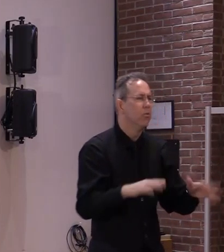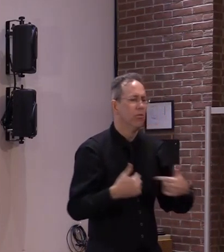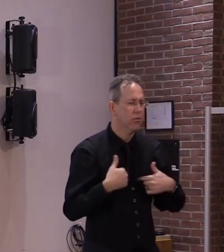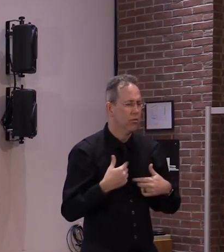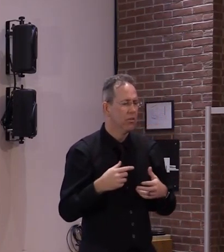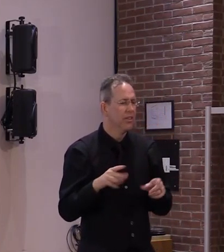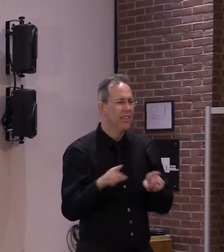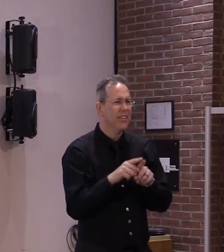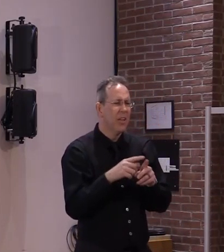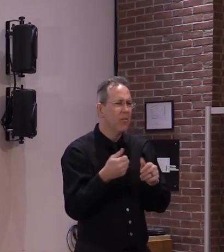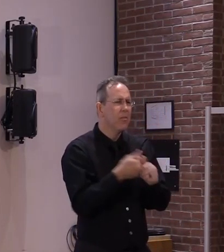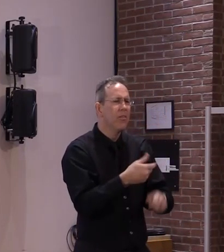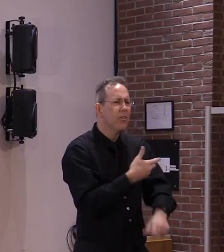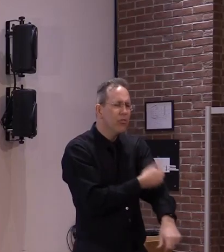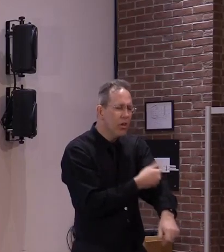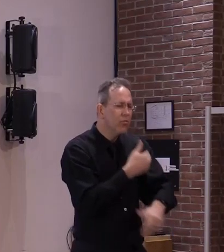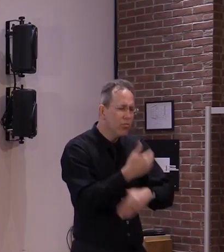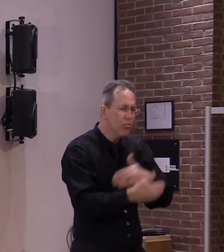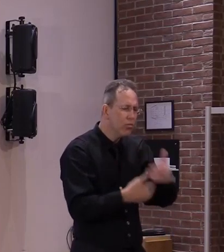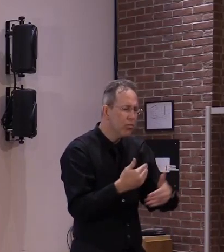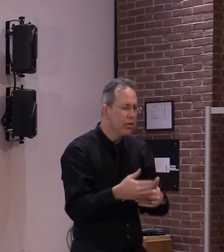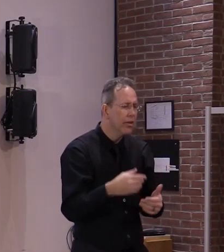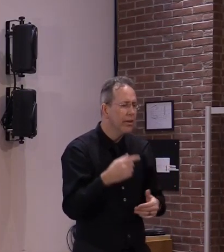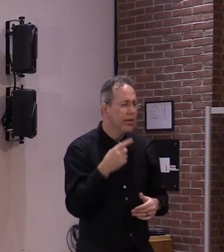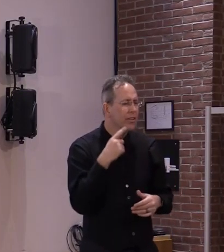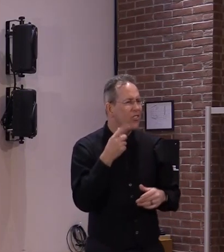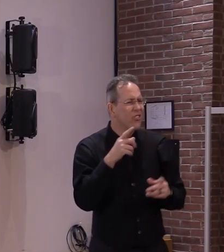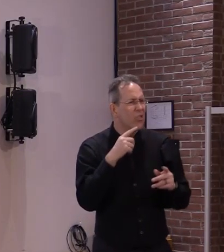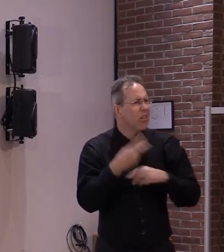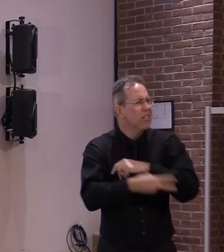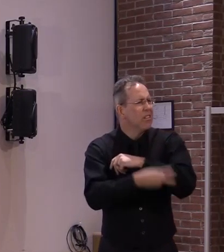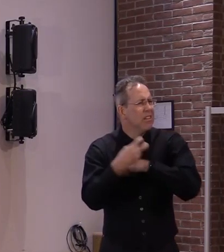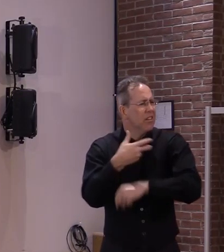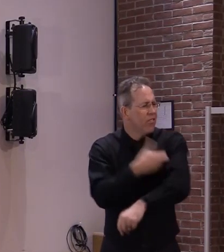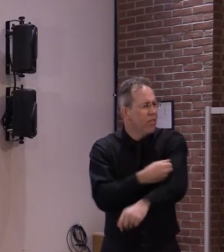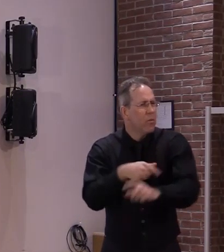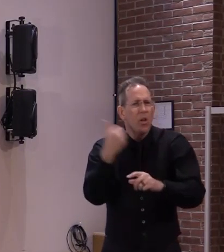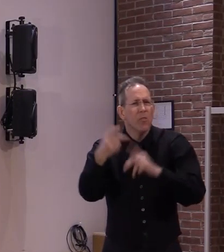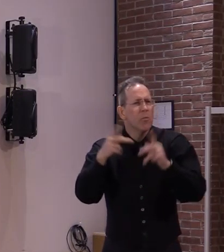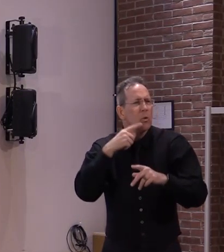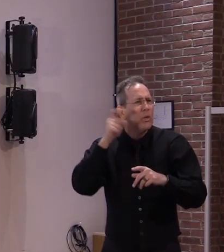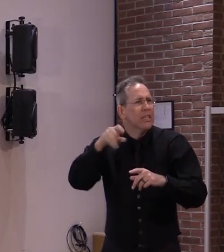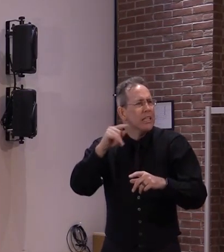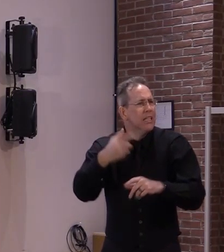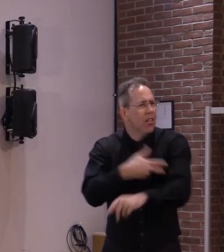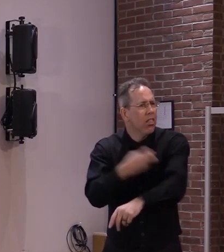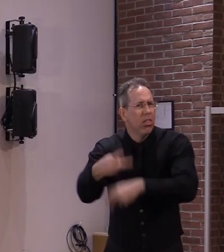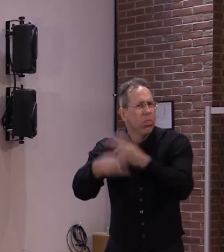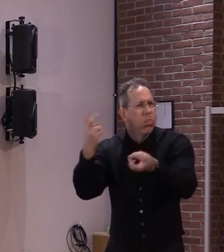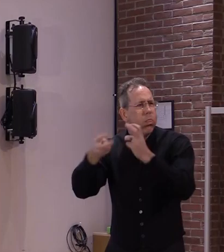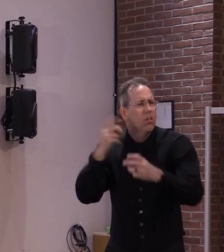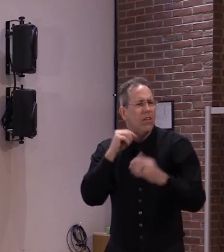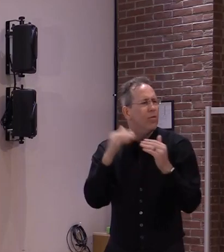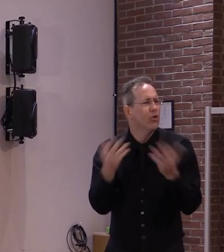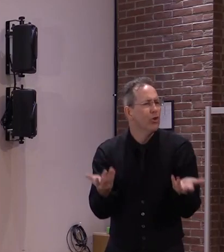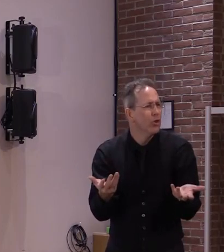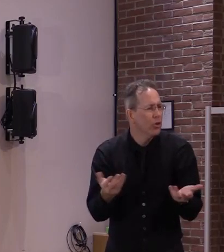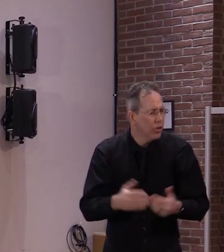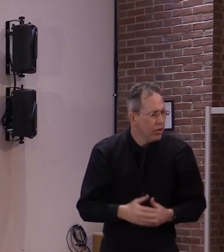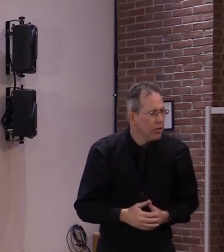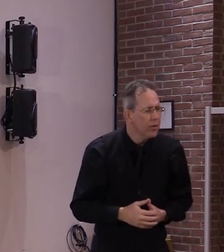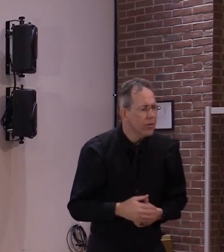and older. And we want to make sure that those 65 and older have those shots available